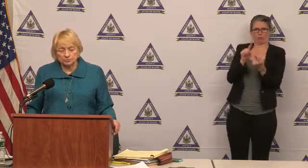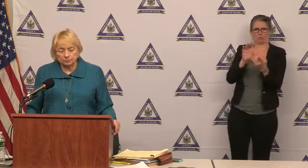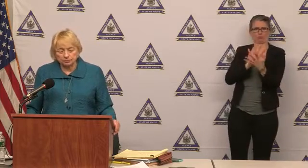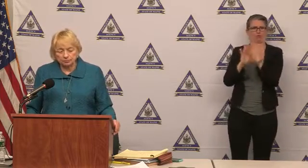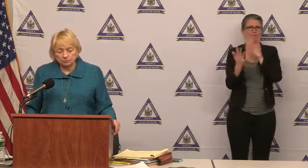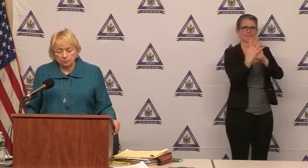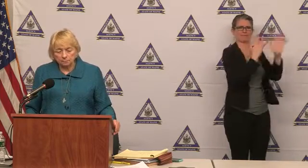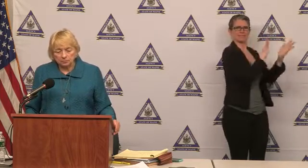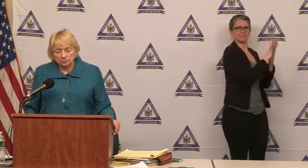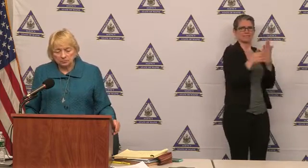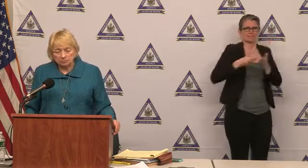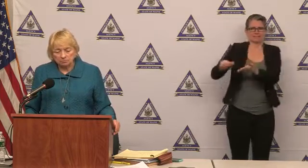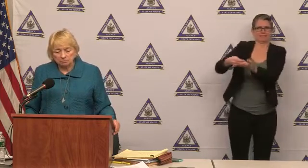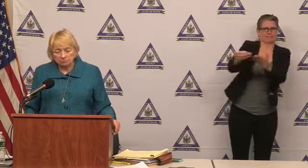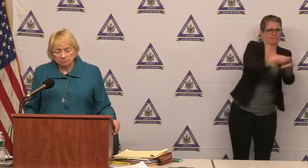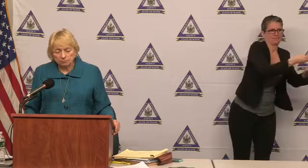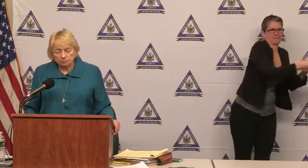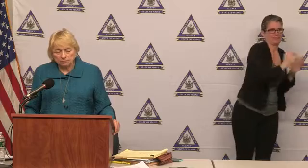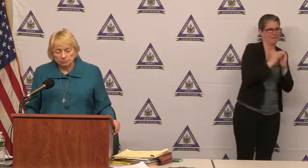stores.